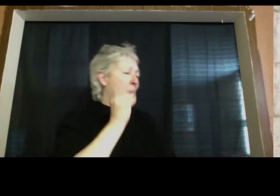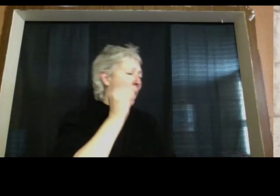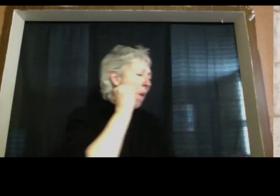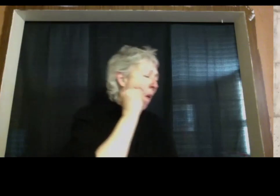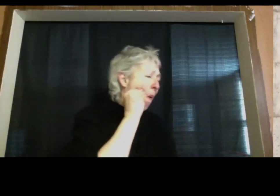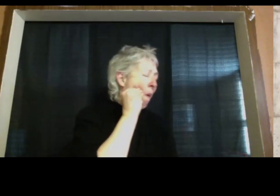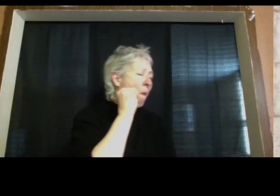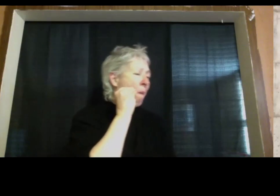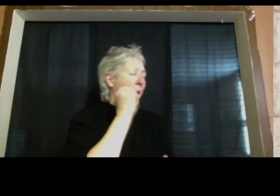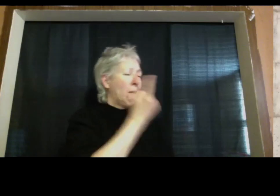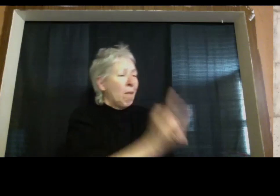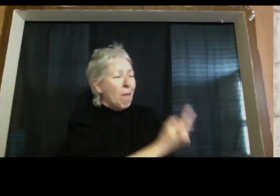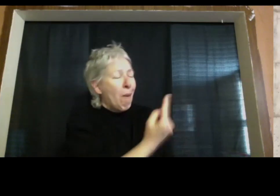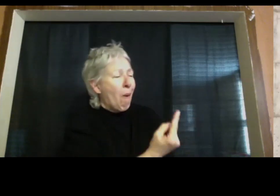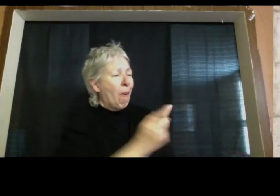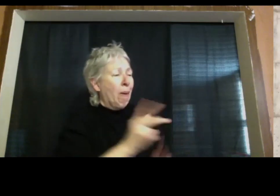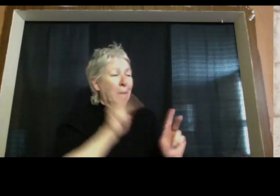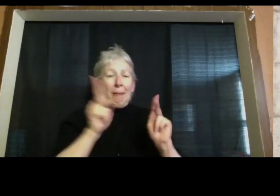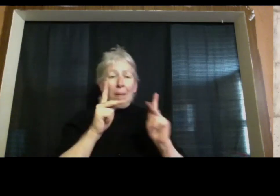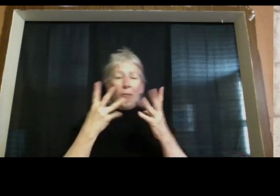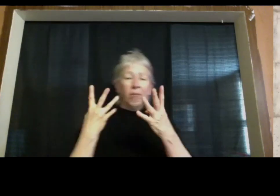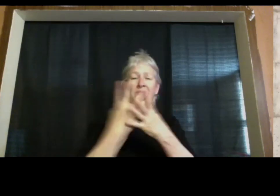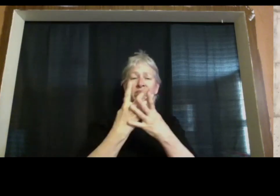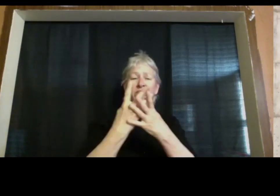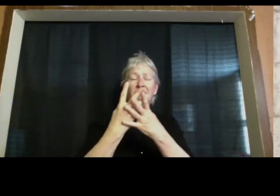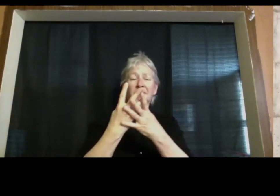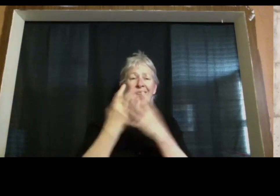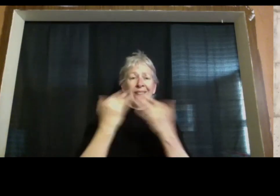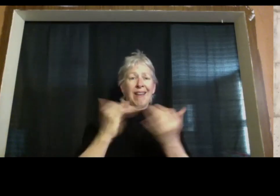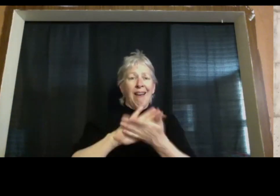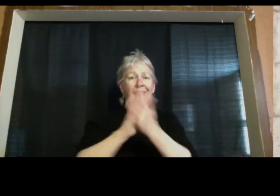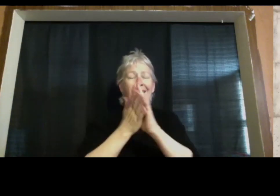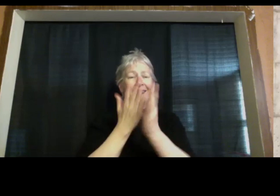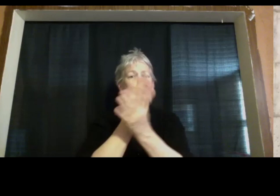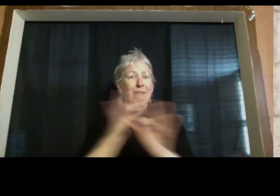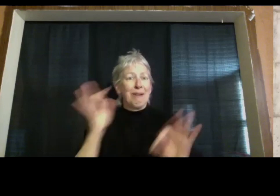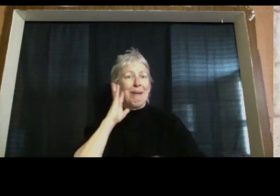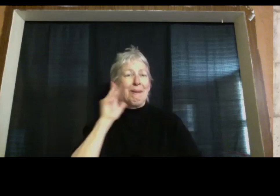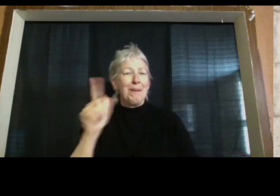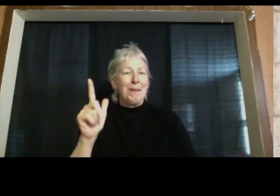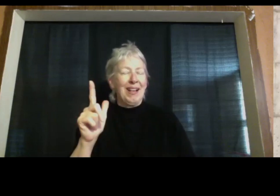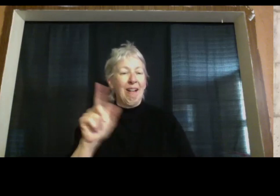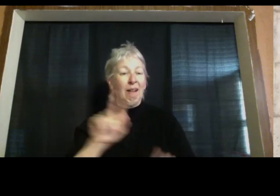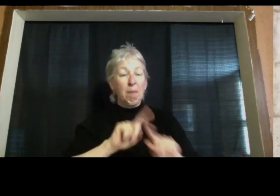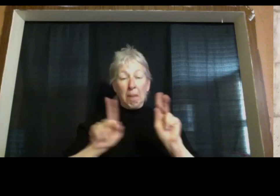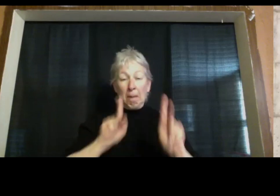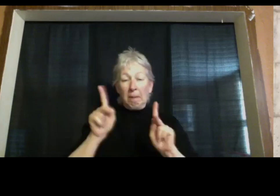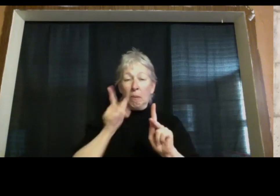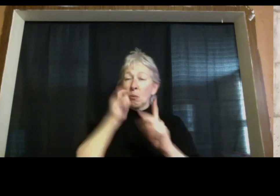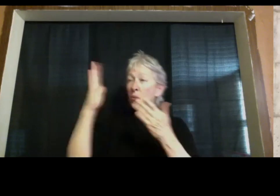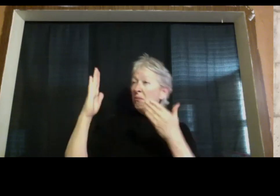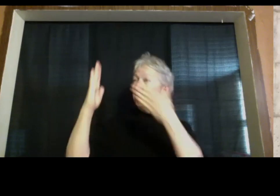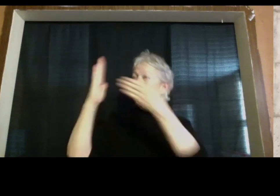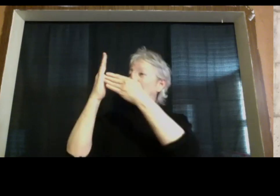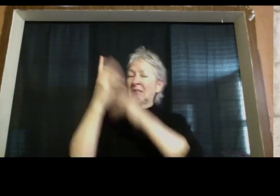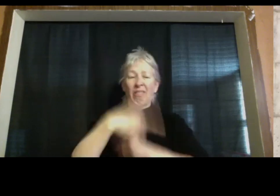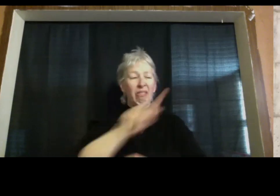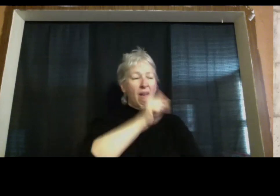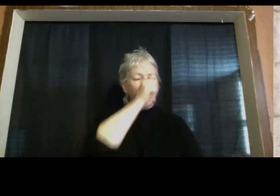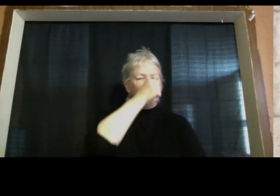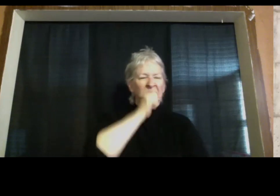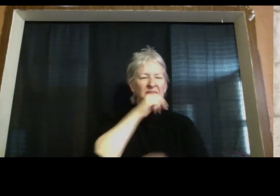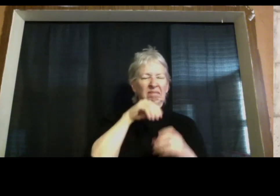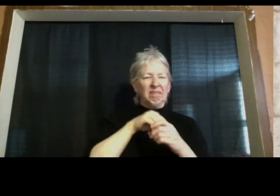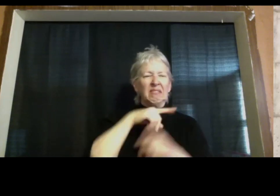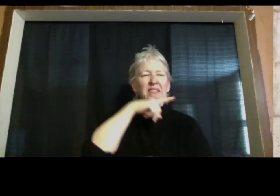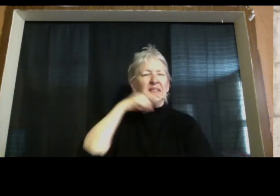bring forth prisoners into freedom. But the rebels shall live in desert places. O God, when you went